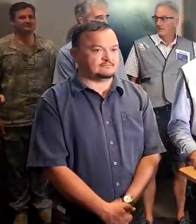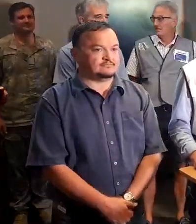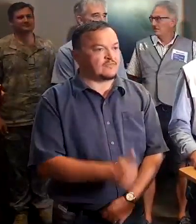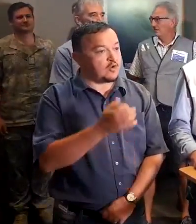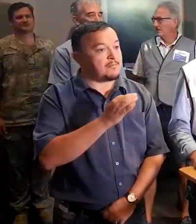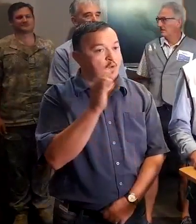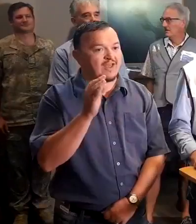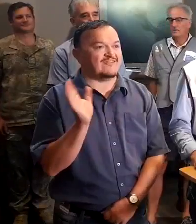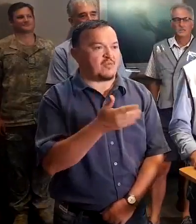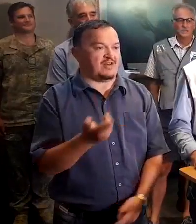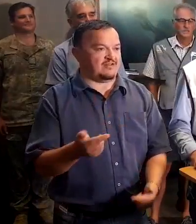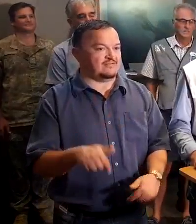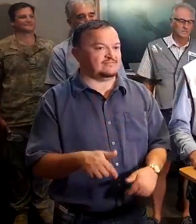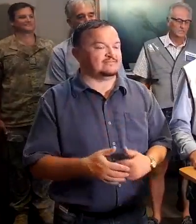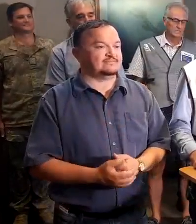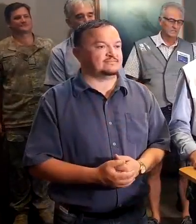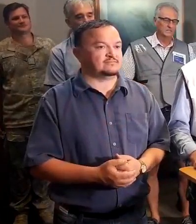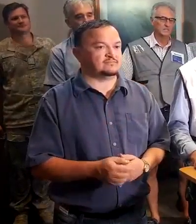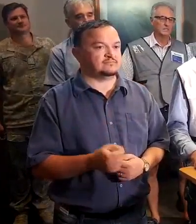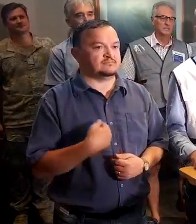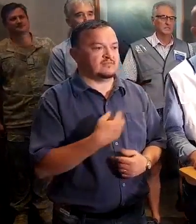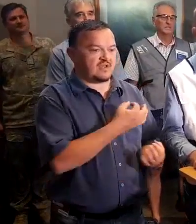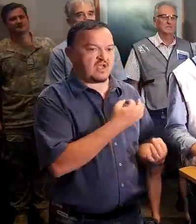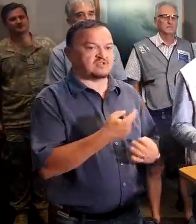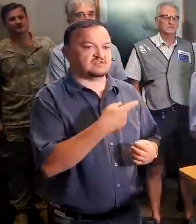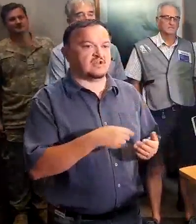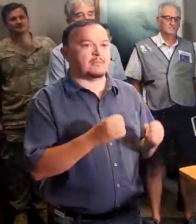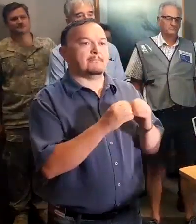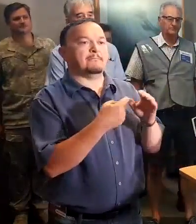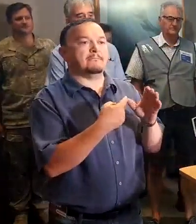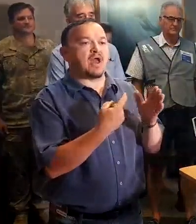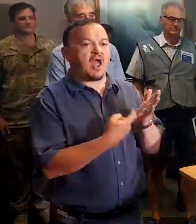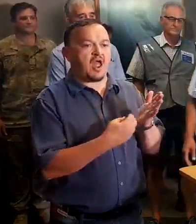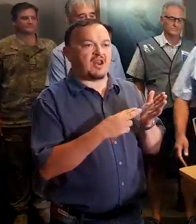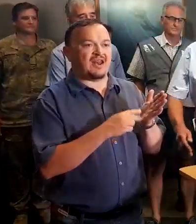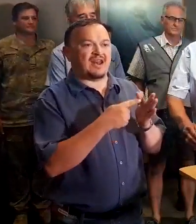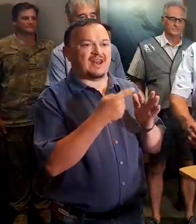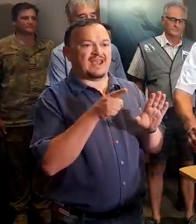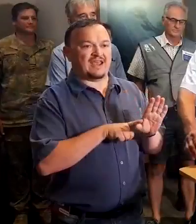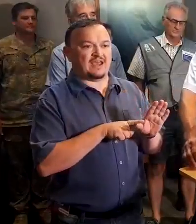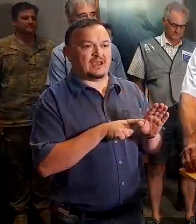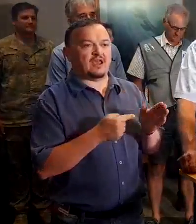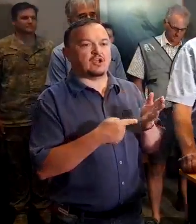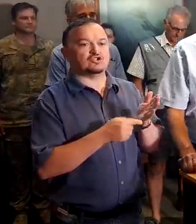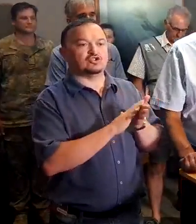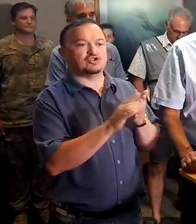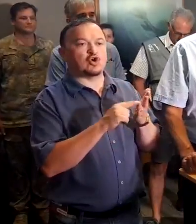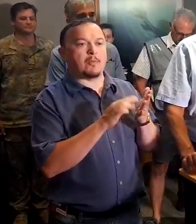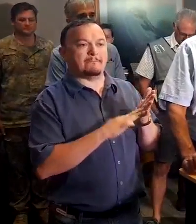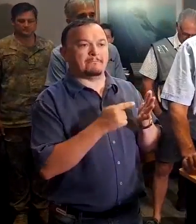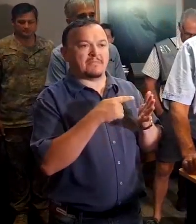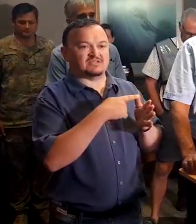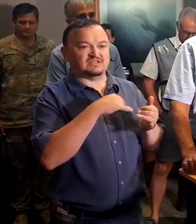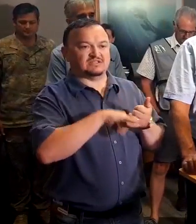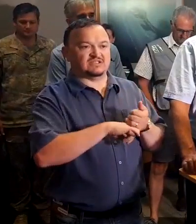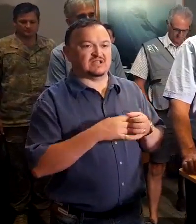Morena, good morning, ladies and gentlemen. I'd invite Barney Thomas to start us off with karakia. Kia ora tātou, ki te wake ane rongo te